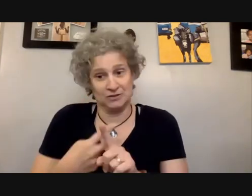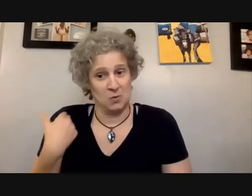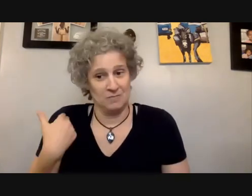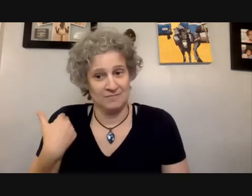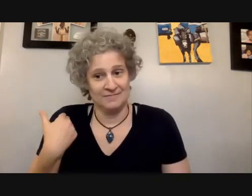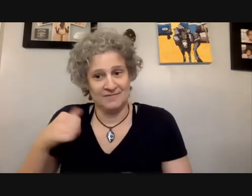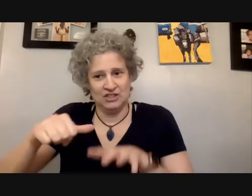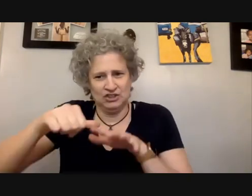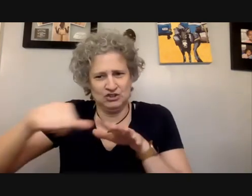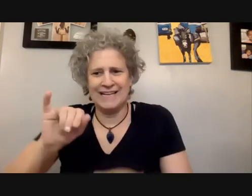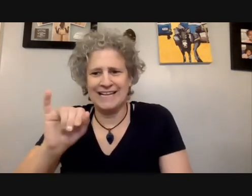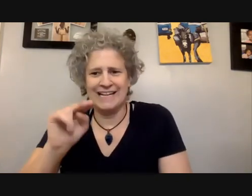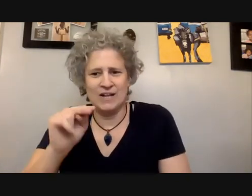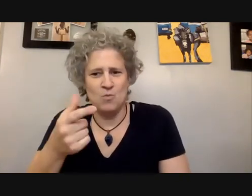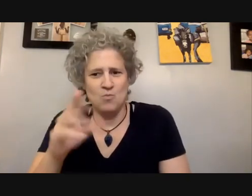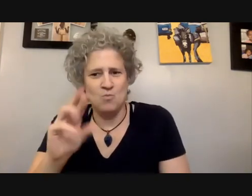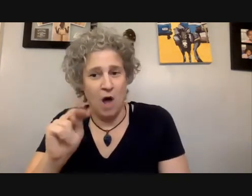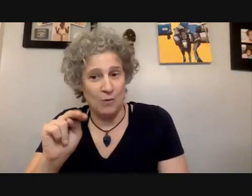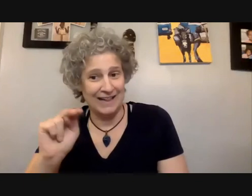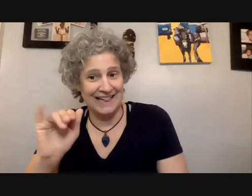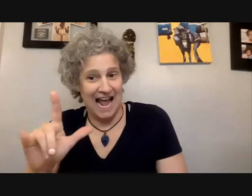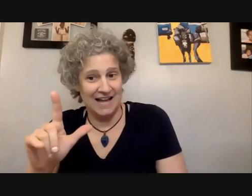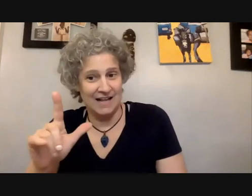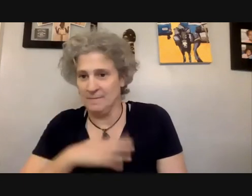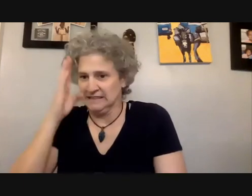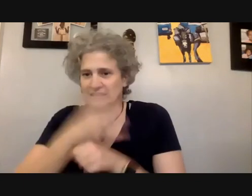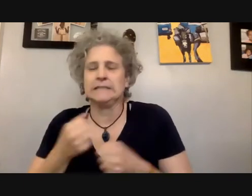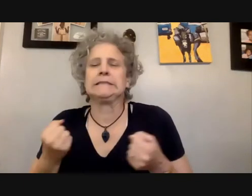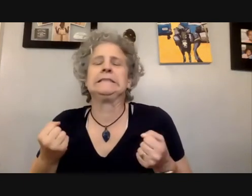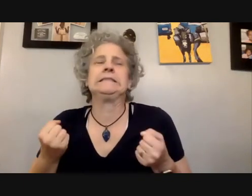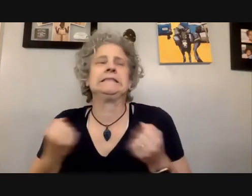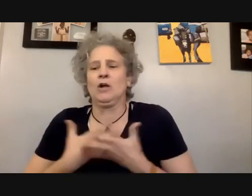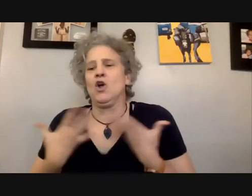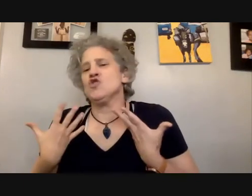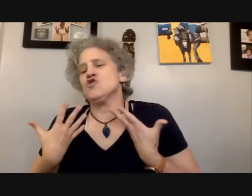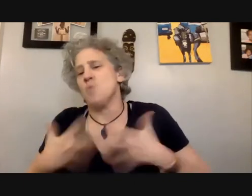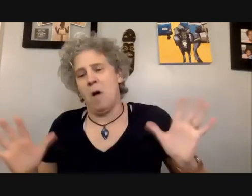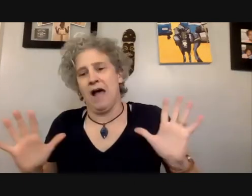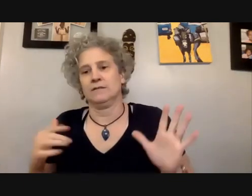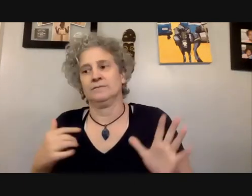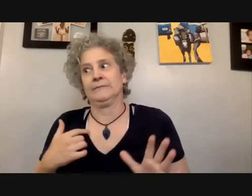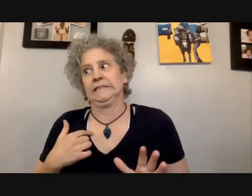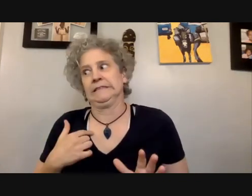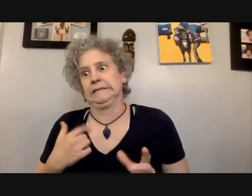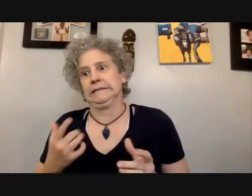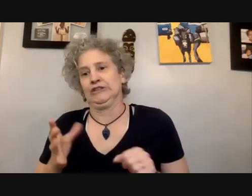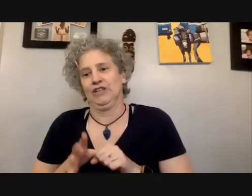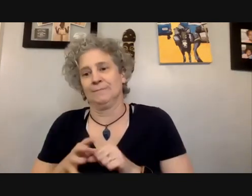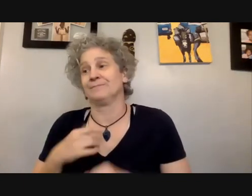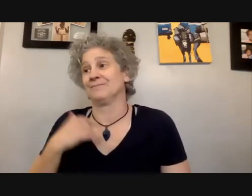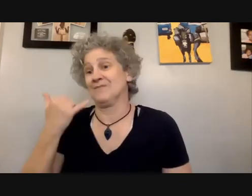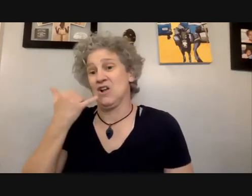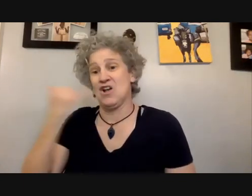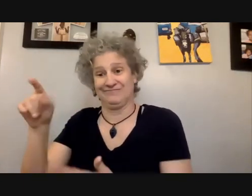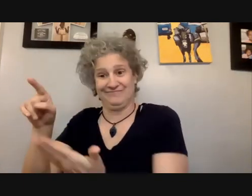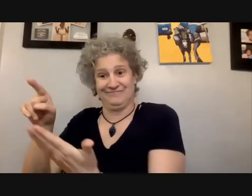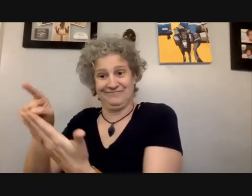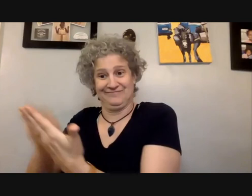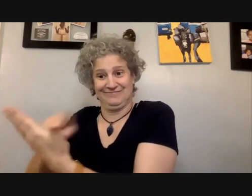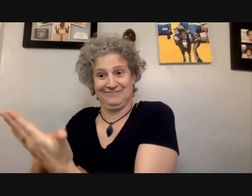want to provide accommodations. I've had that issue actually just 2 months ago with my son. He had an ingrown nail and he was